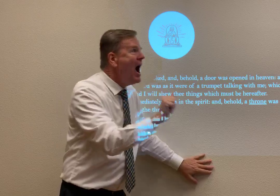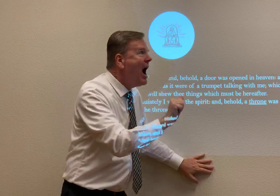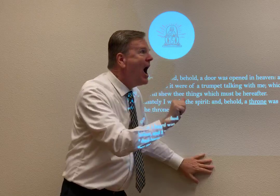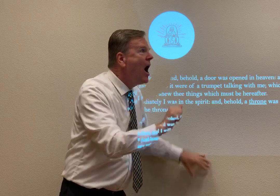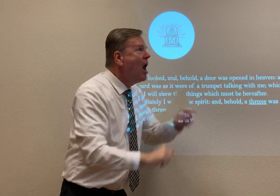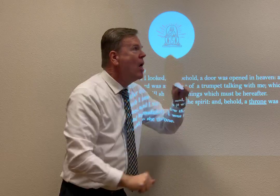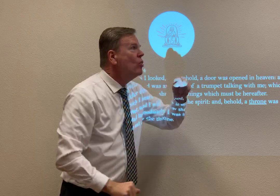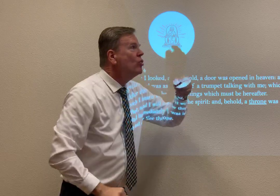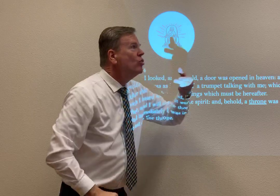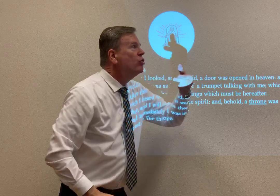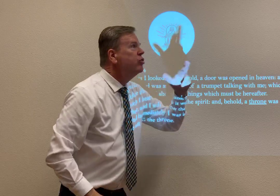a